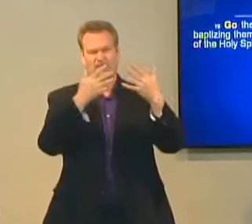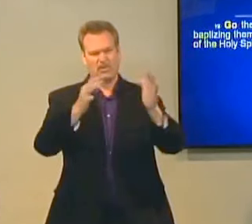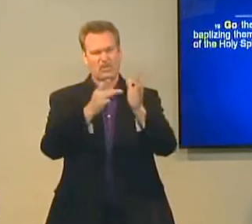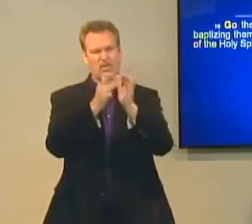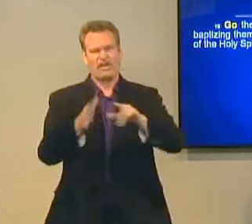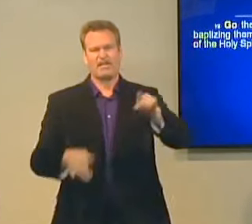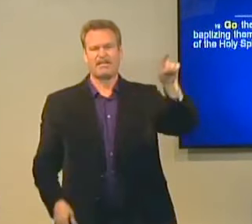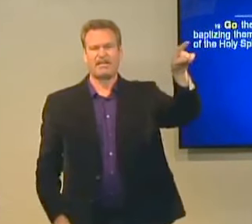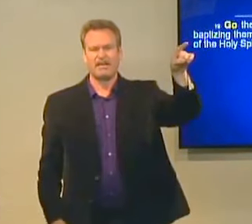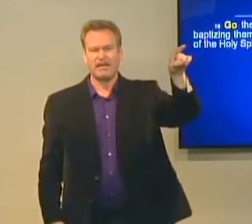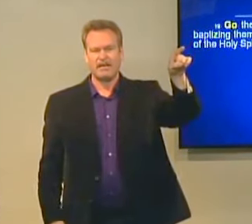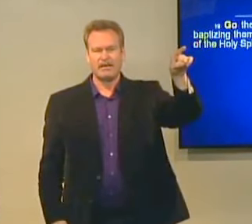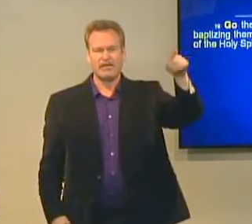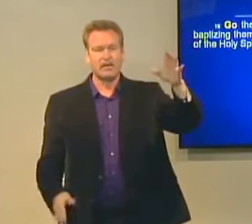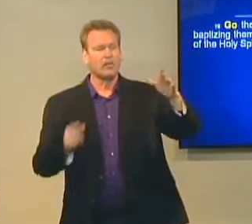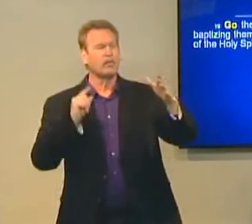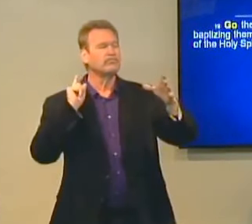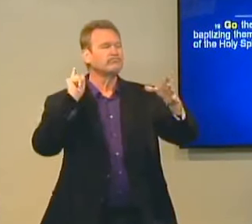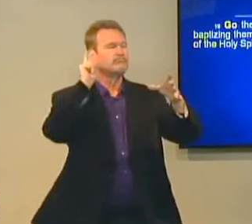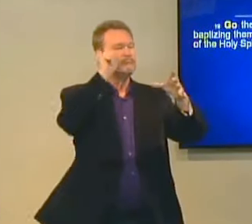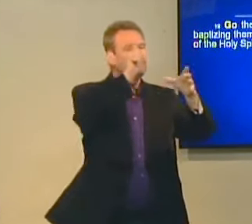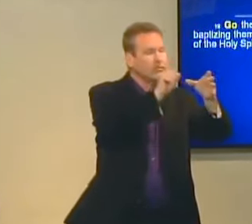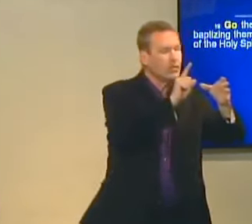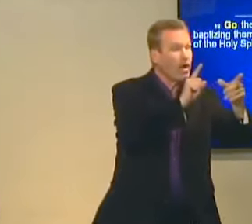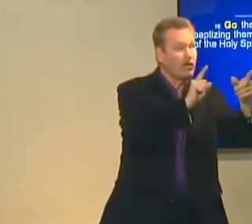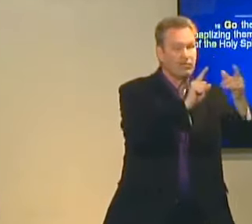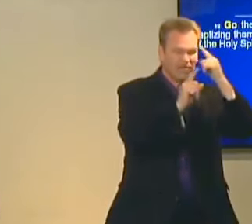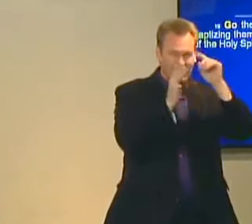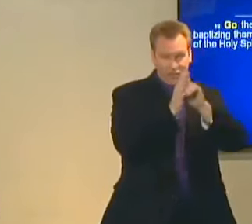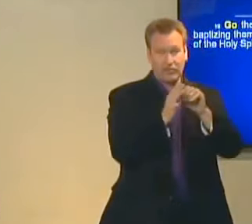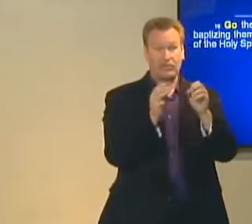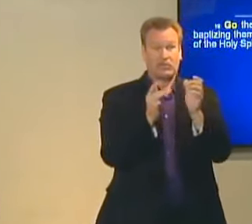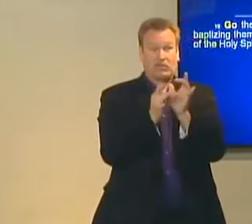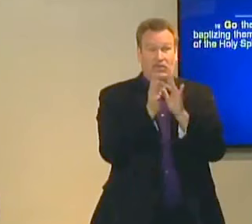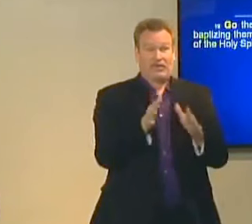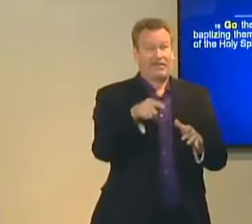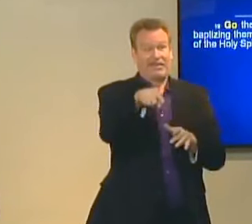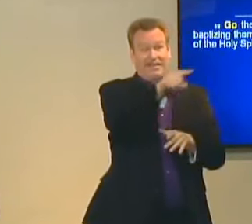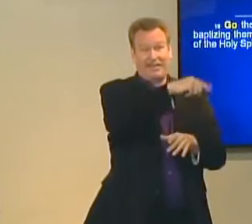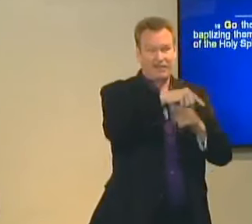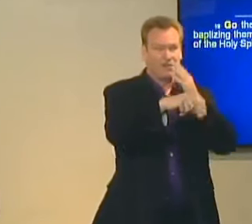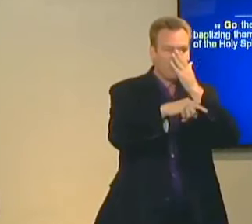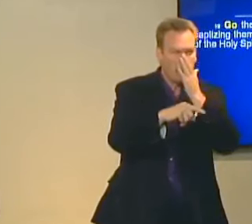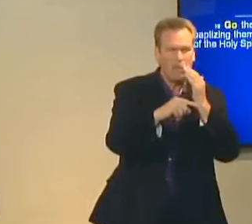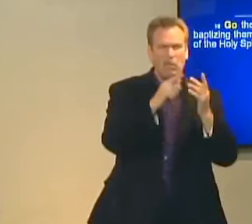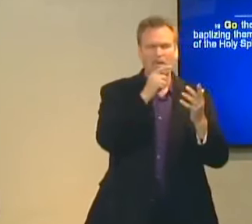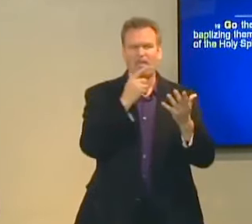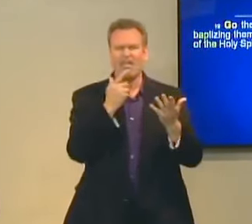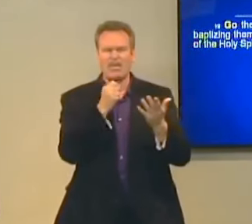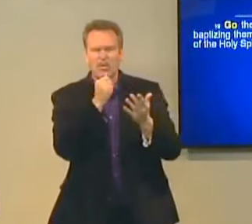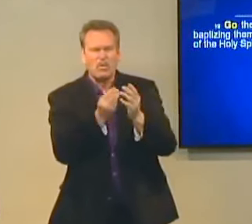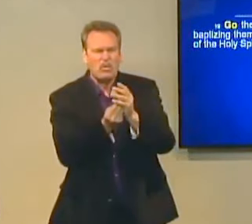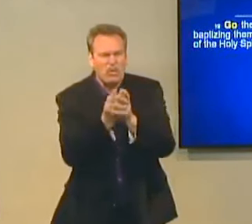opportunity to share and it's all in to Jesus Christ all for the glory of Jesus Christ and as Christians